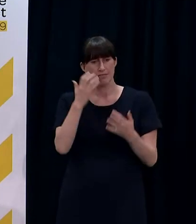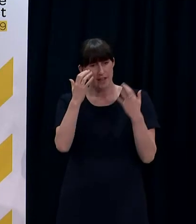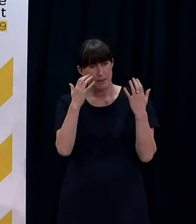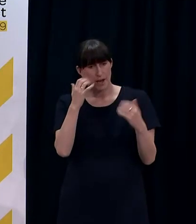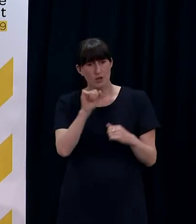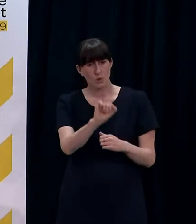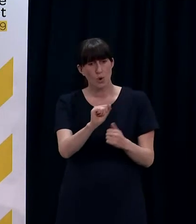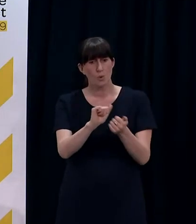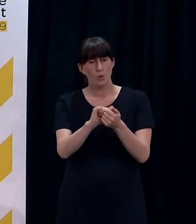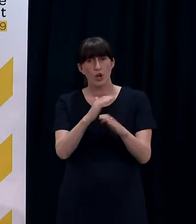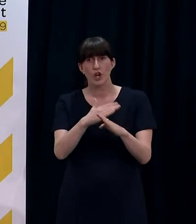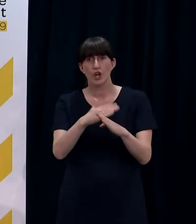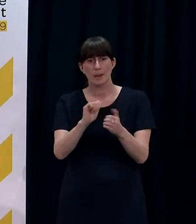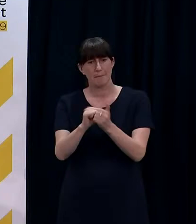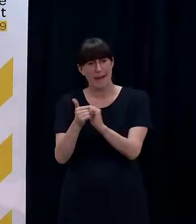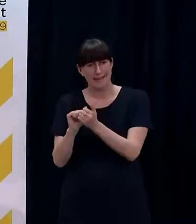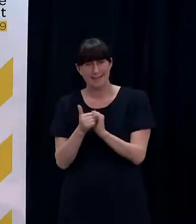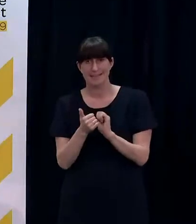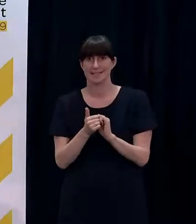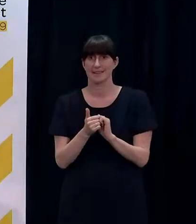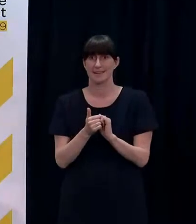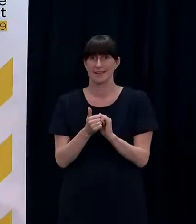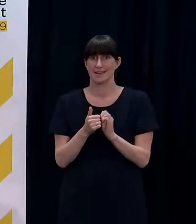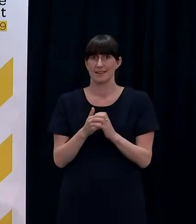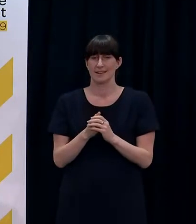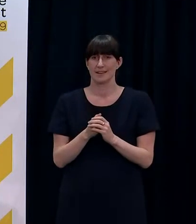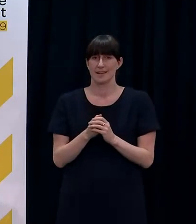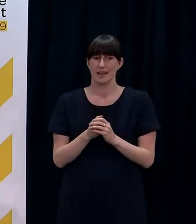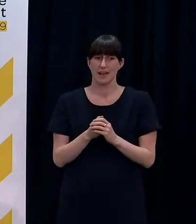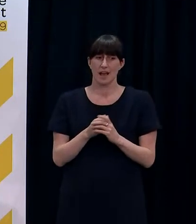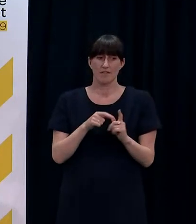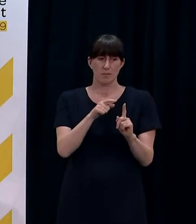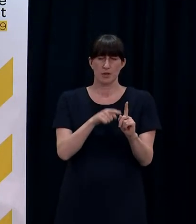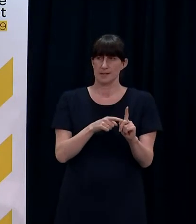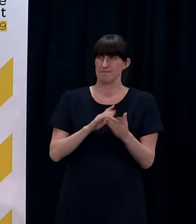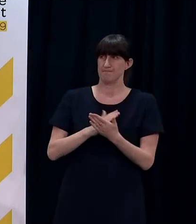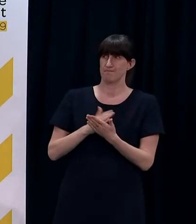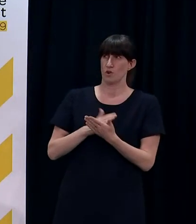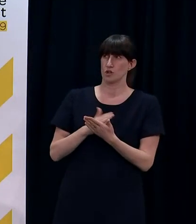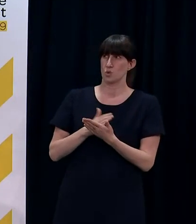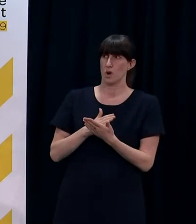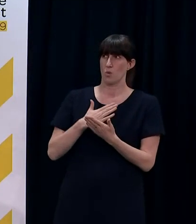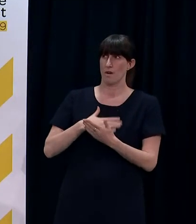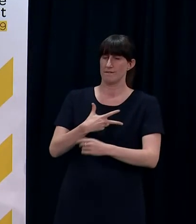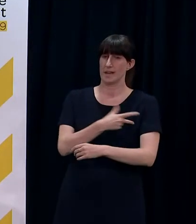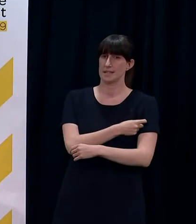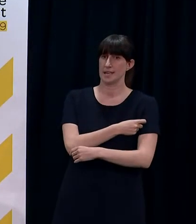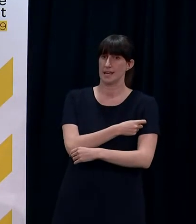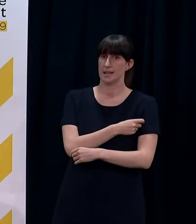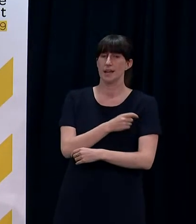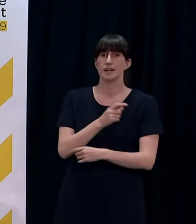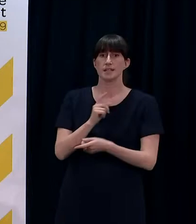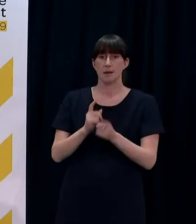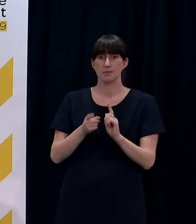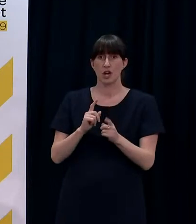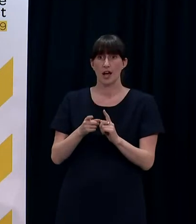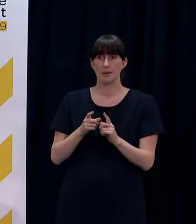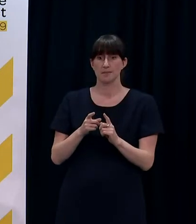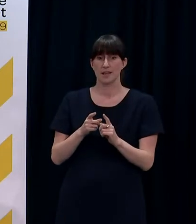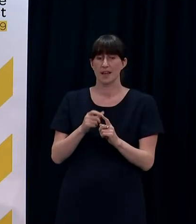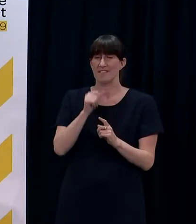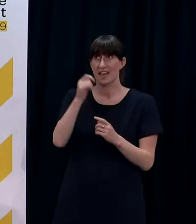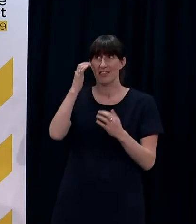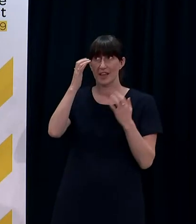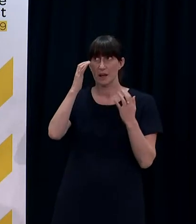because we know that one of the things that will motivate someone to be vaccinated if they're perhaps somewhat hesitant is the impact that they have